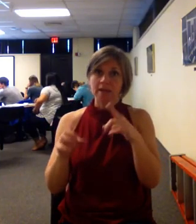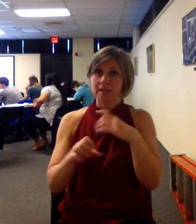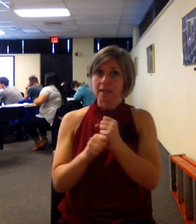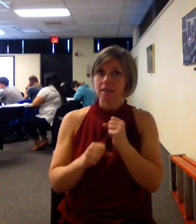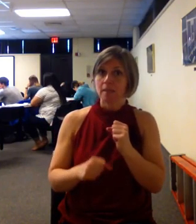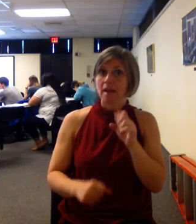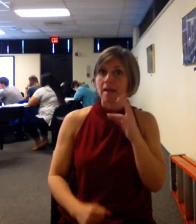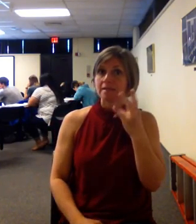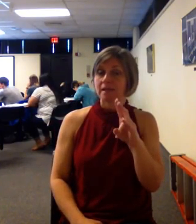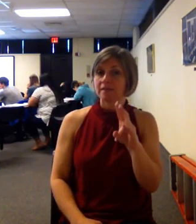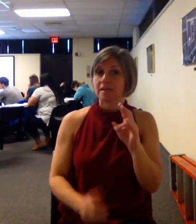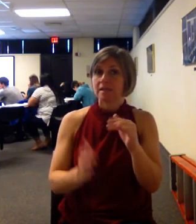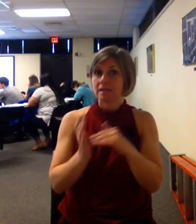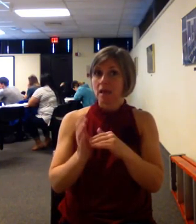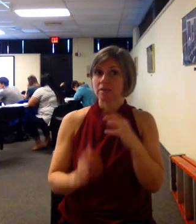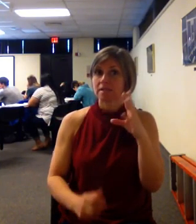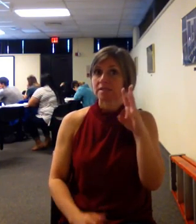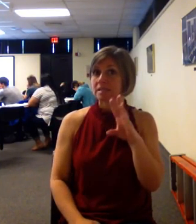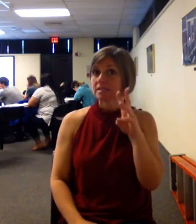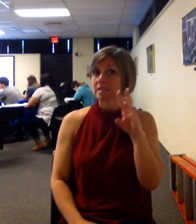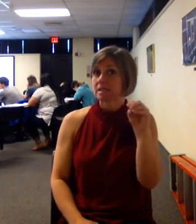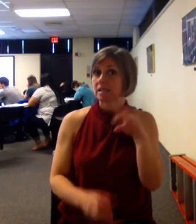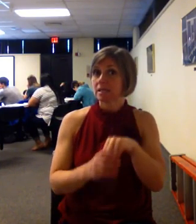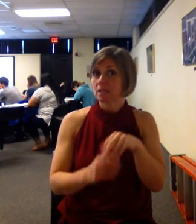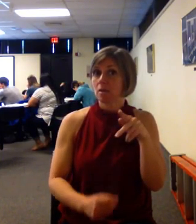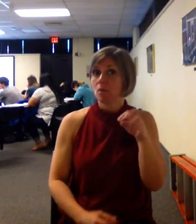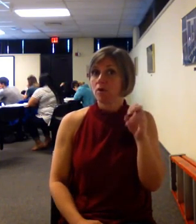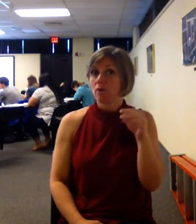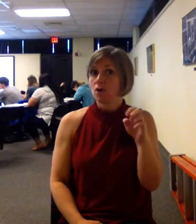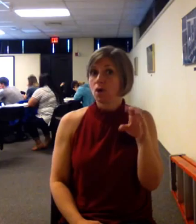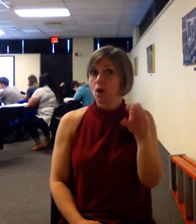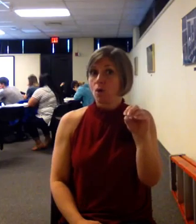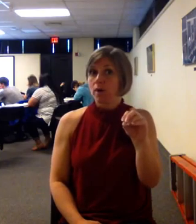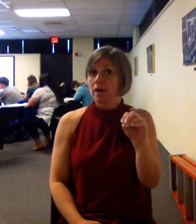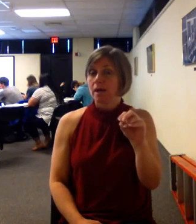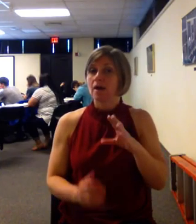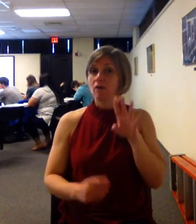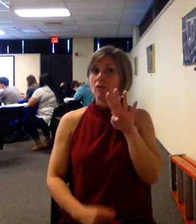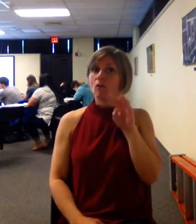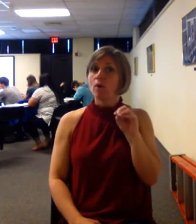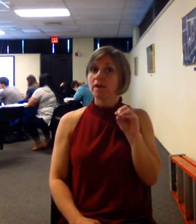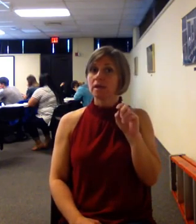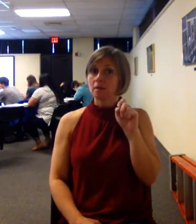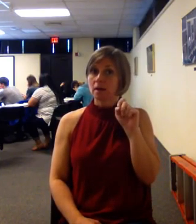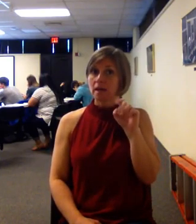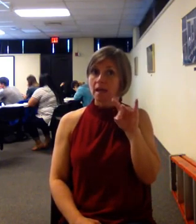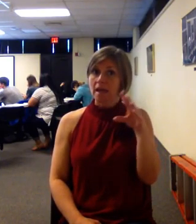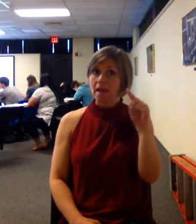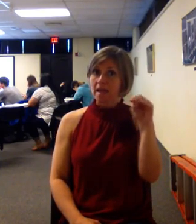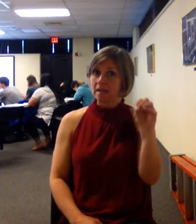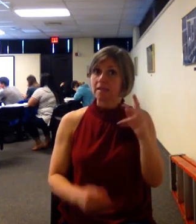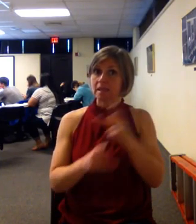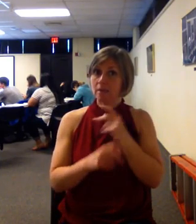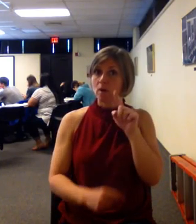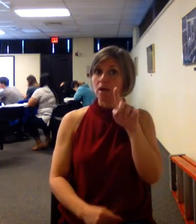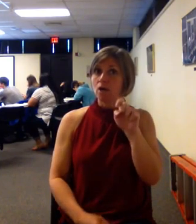$17,660 total in my portfolio, it's because I'm taking the $40.80 times 100 shares, and then I'm adding